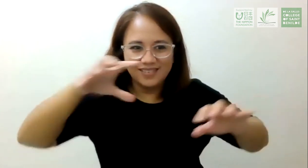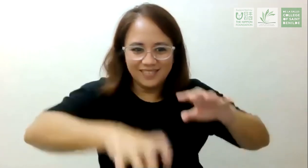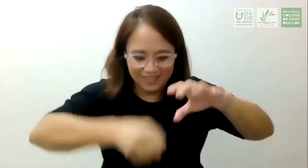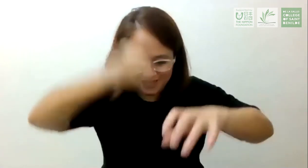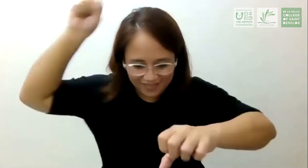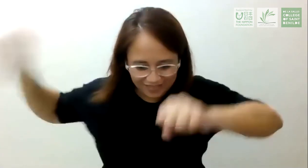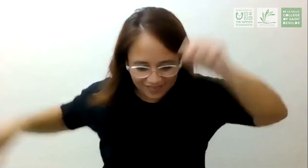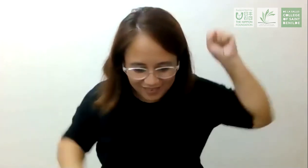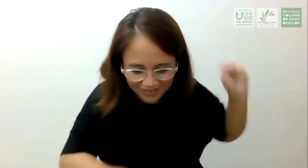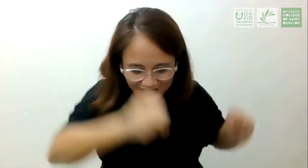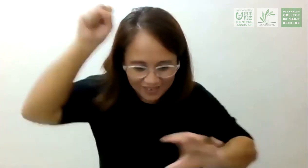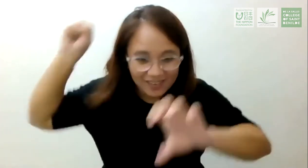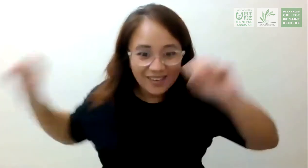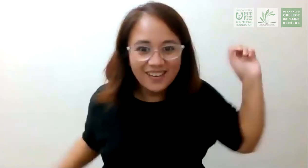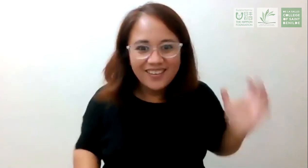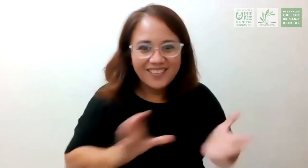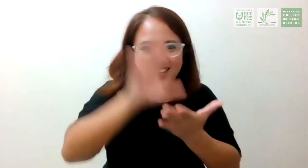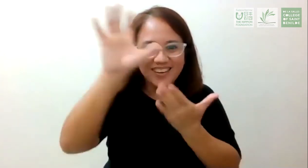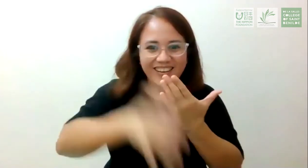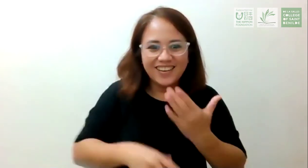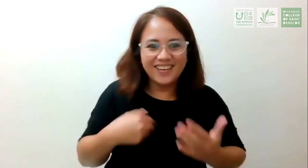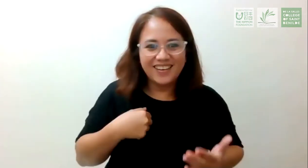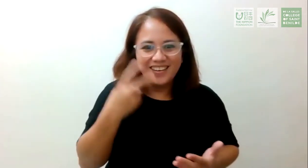Okay. I'm available. Let me see here.